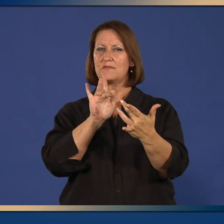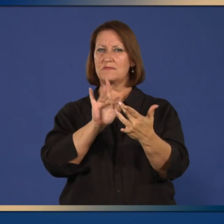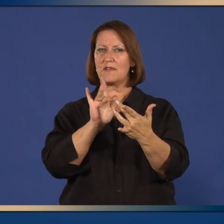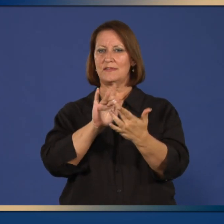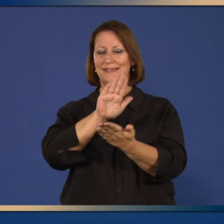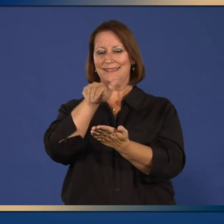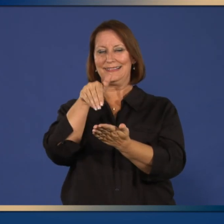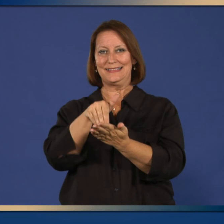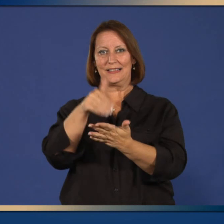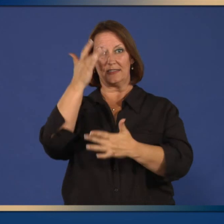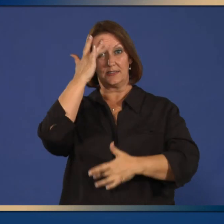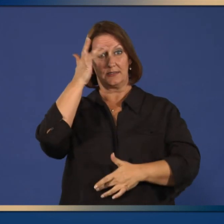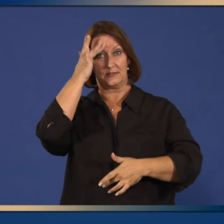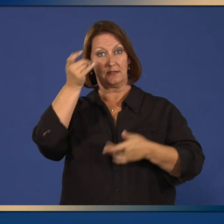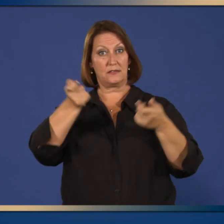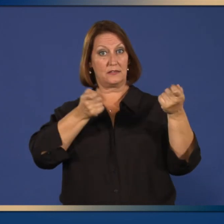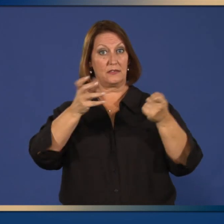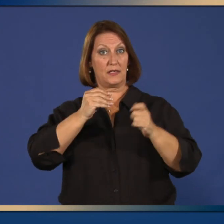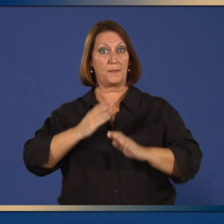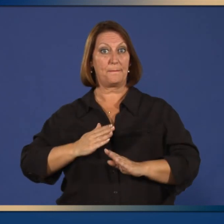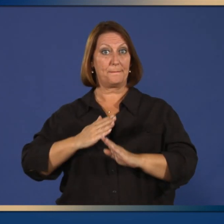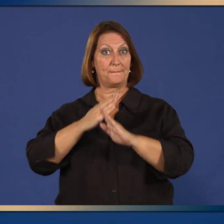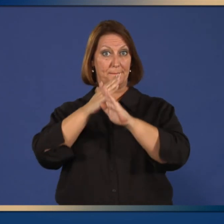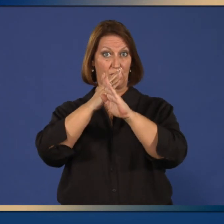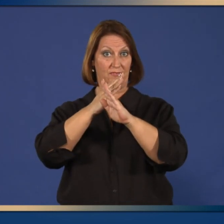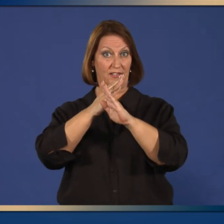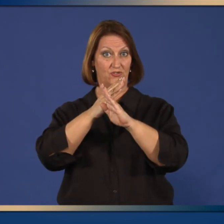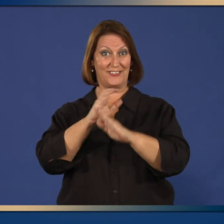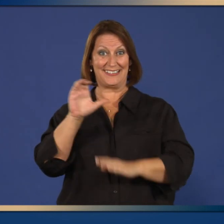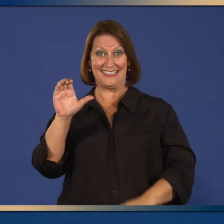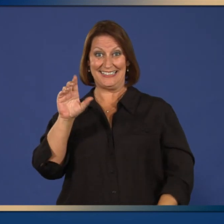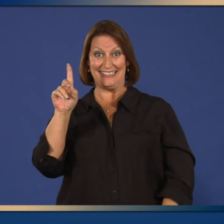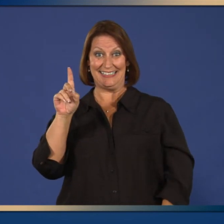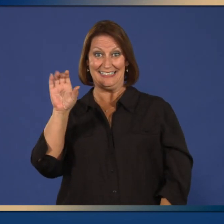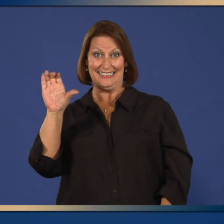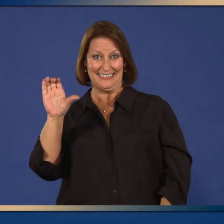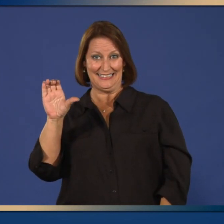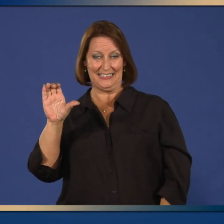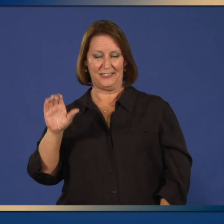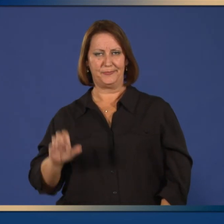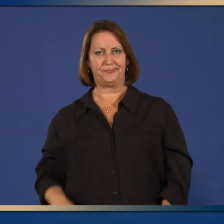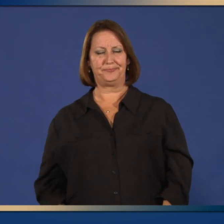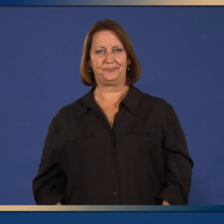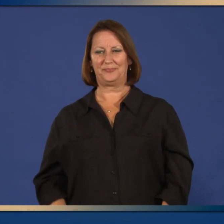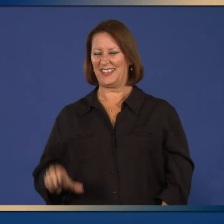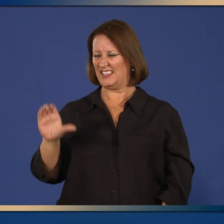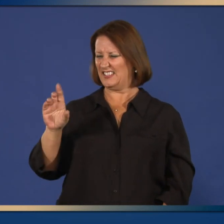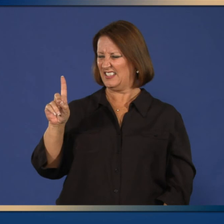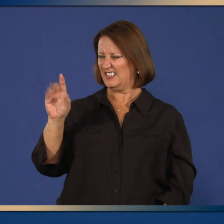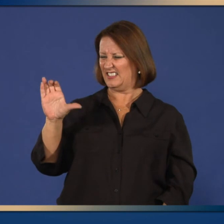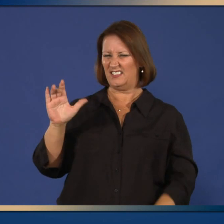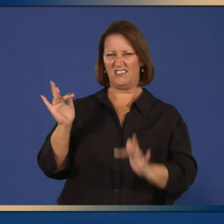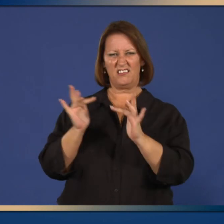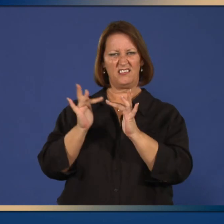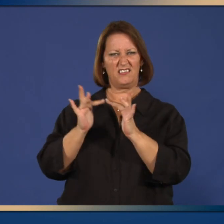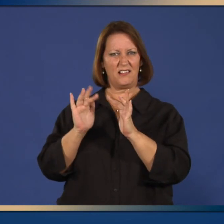Contact the Centers for Disease Control and Prevention, or CDC.